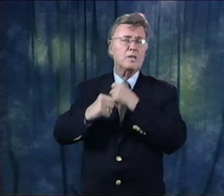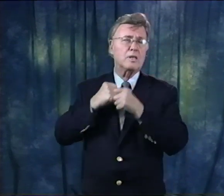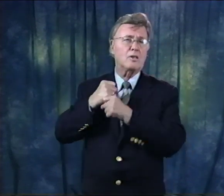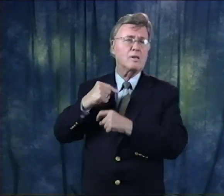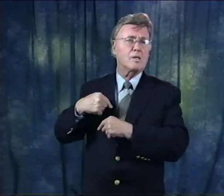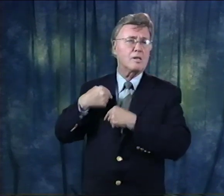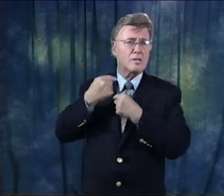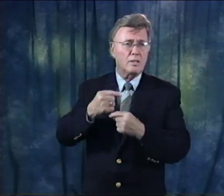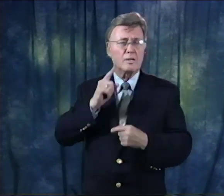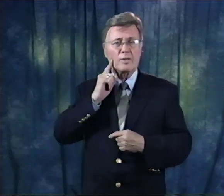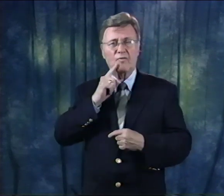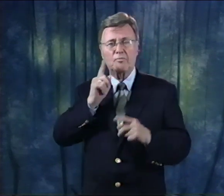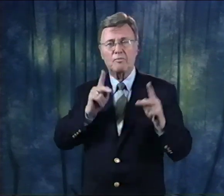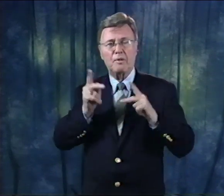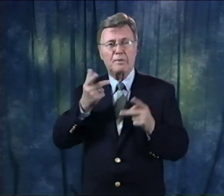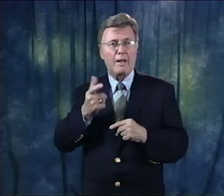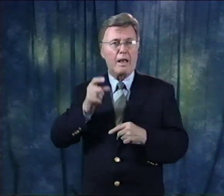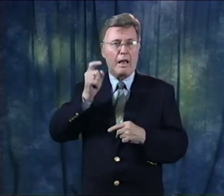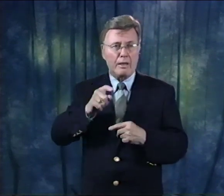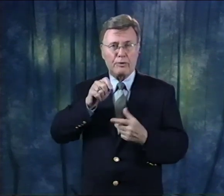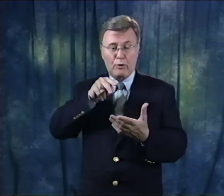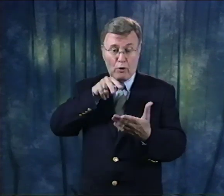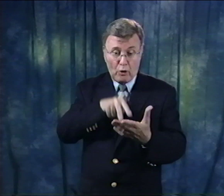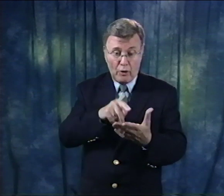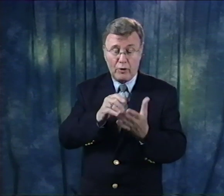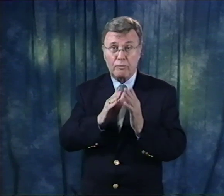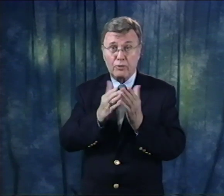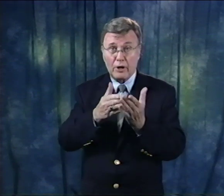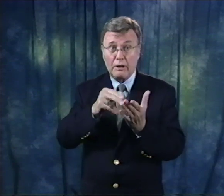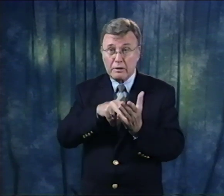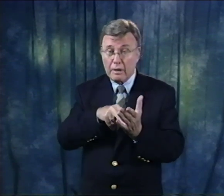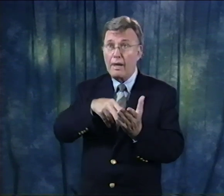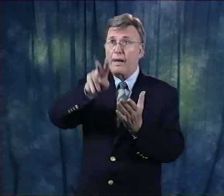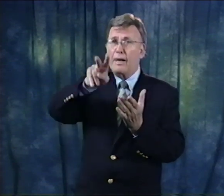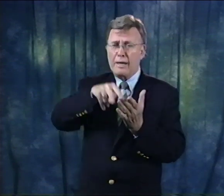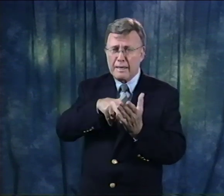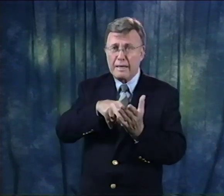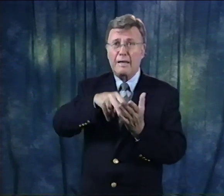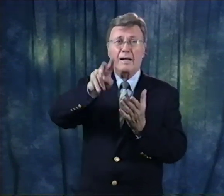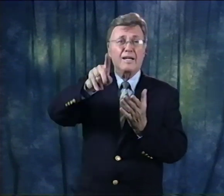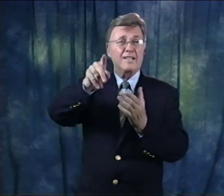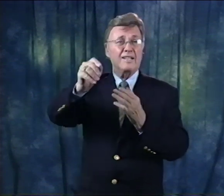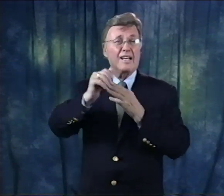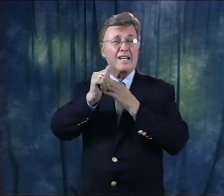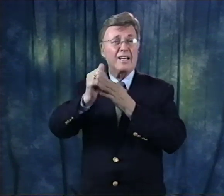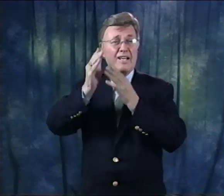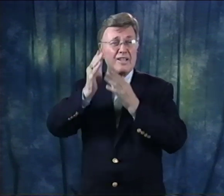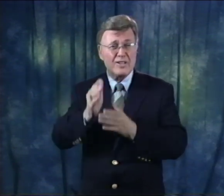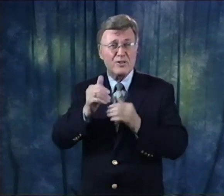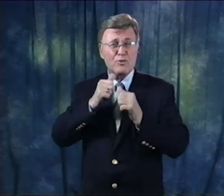Well, for years, deaf people had to look at their books and try to follow the